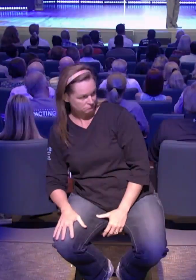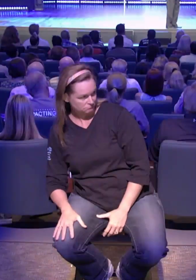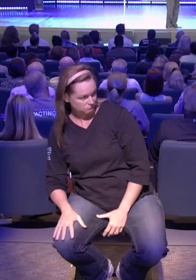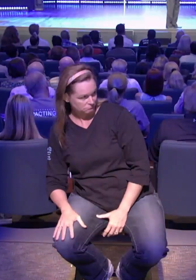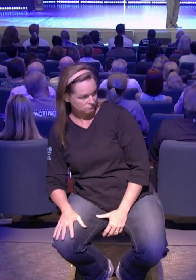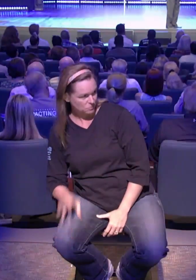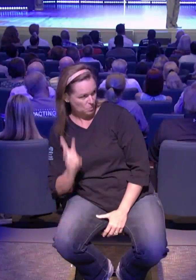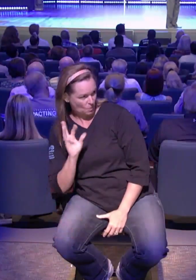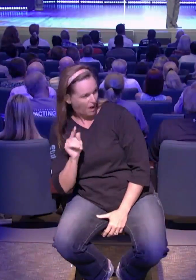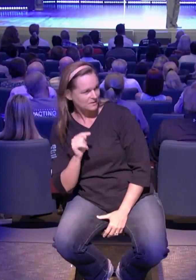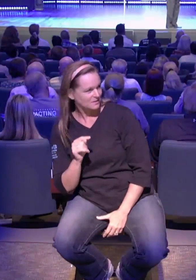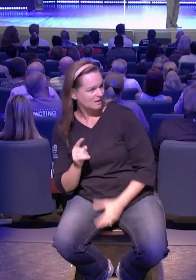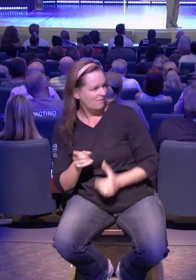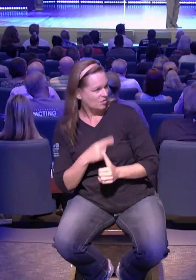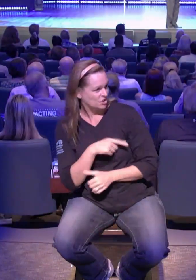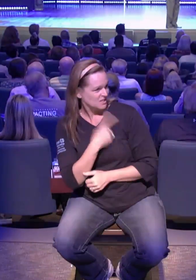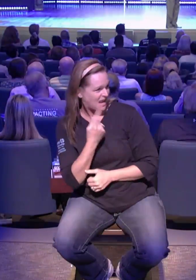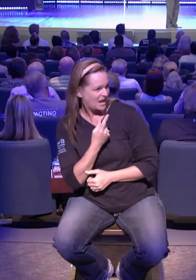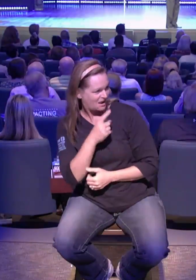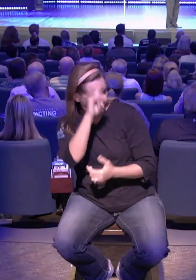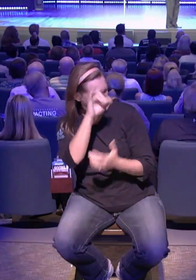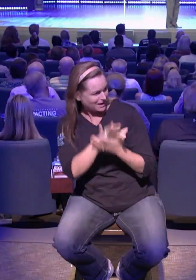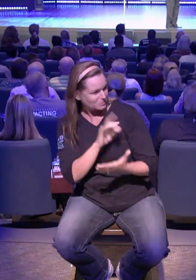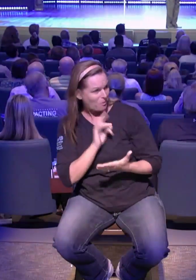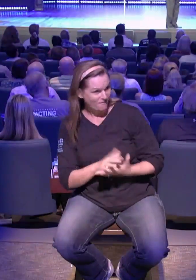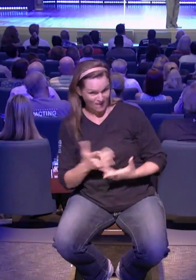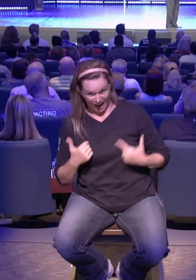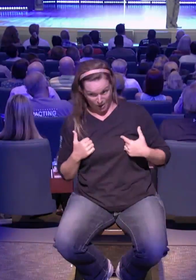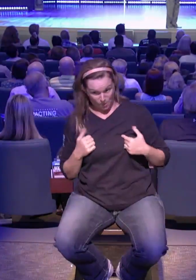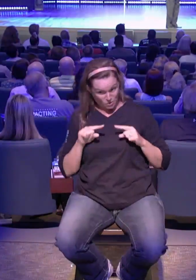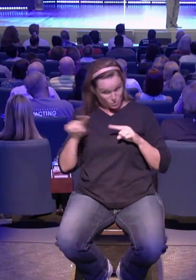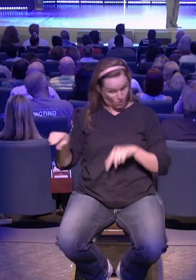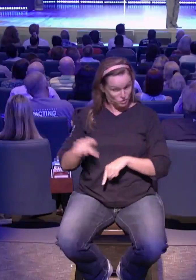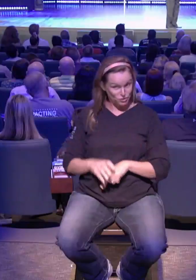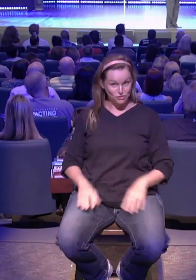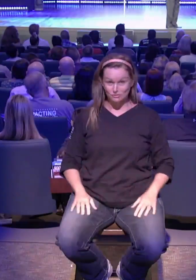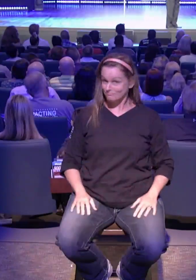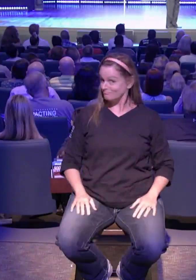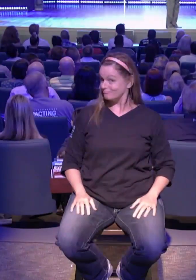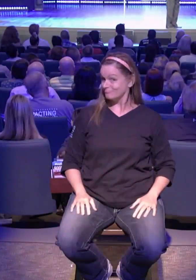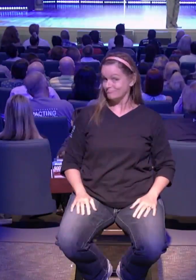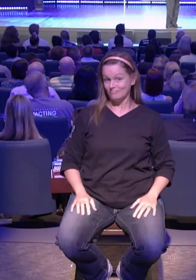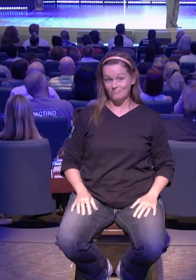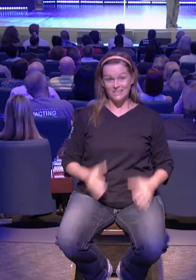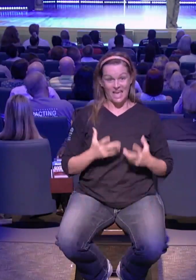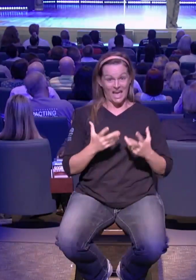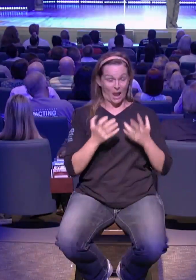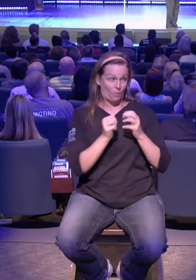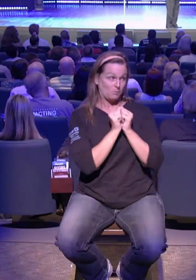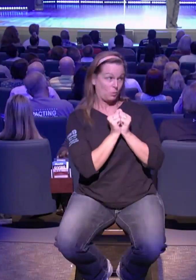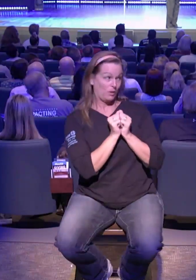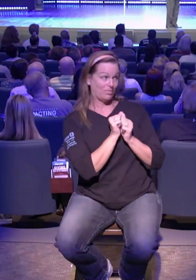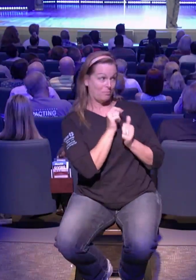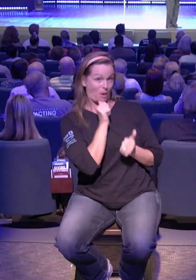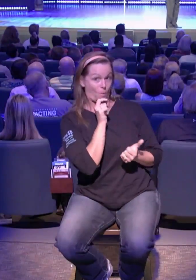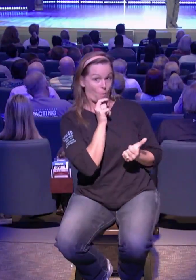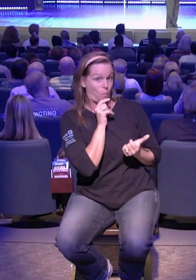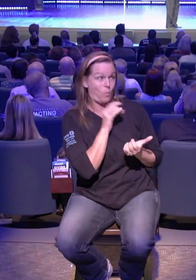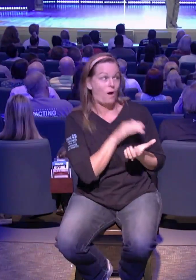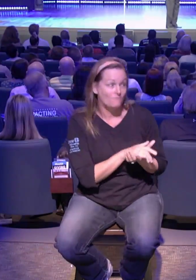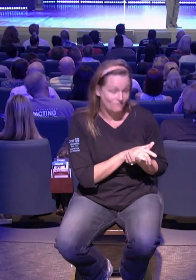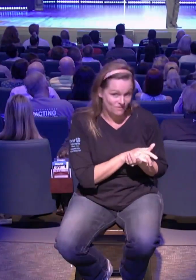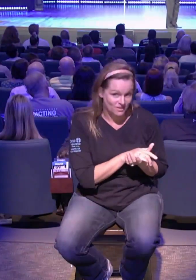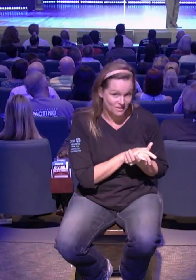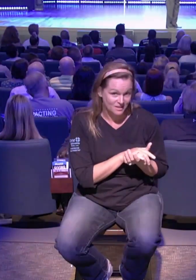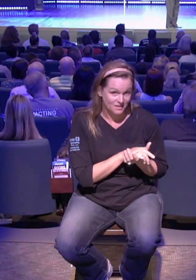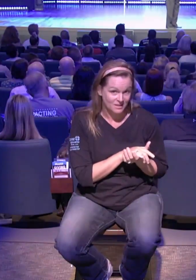Our first day, husband and wife, I didn't want to go to church. I wanted to be with my bride.